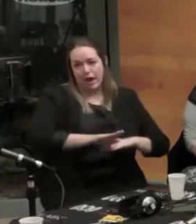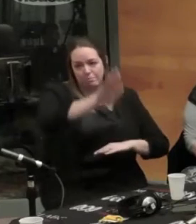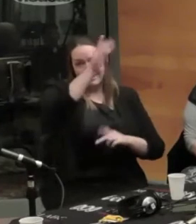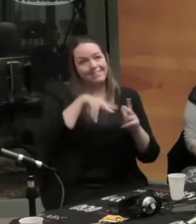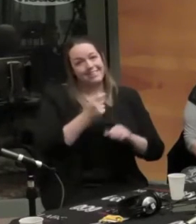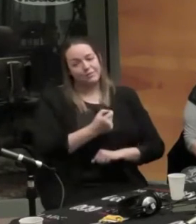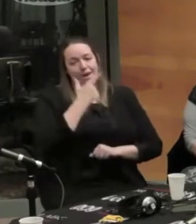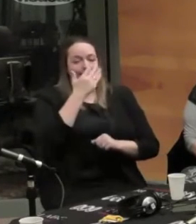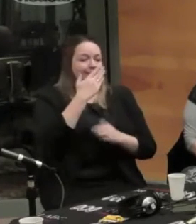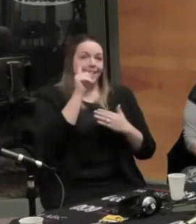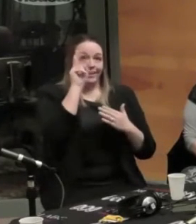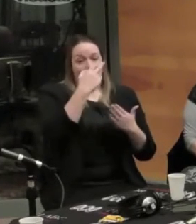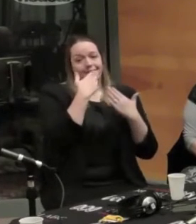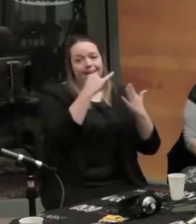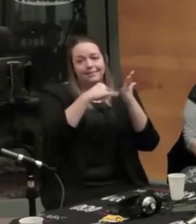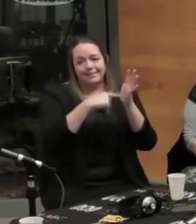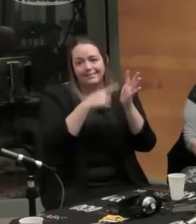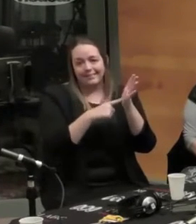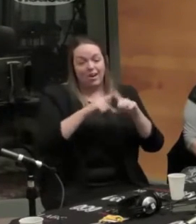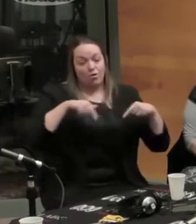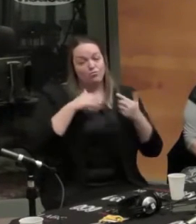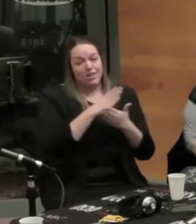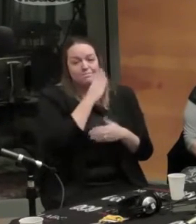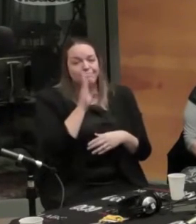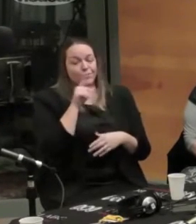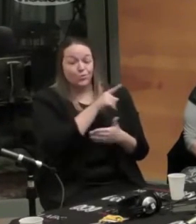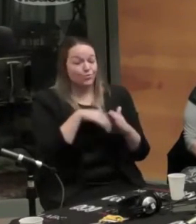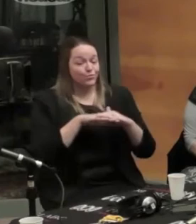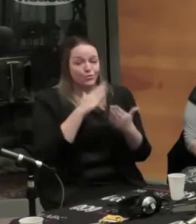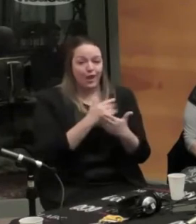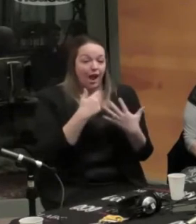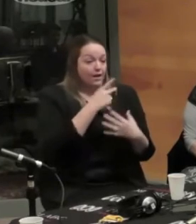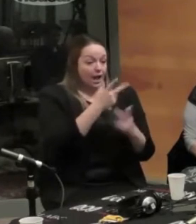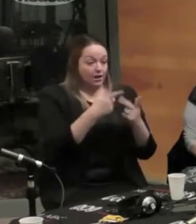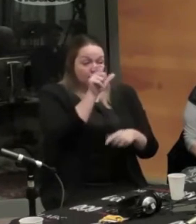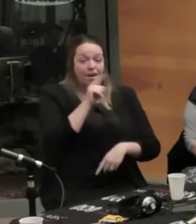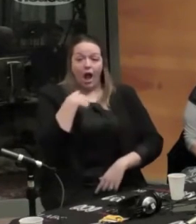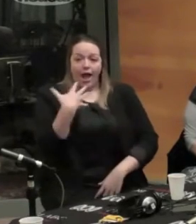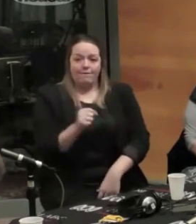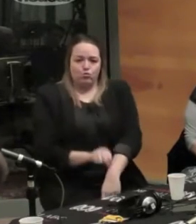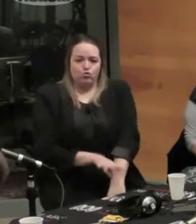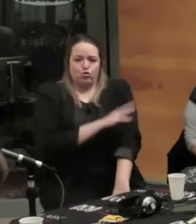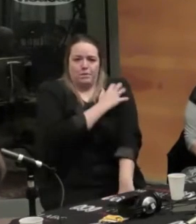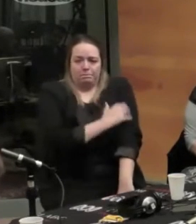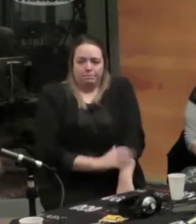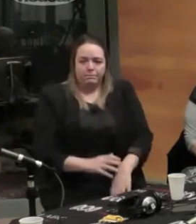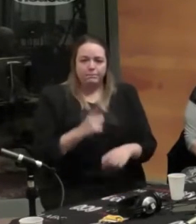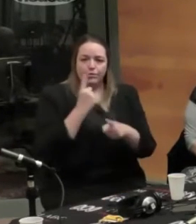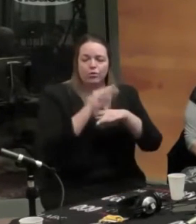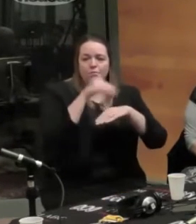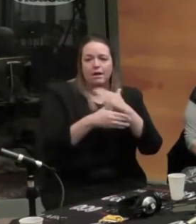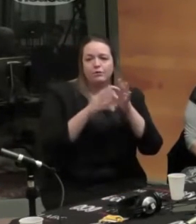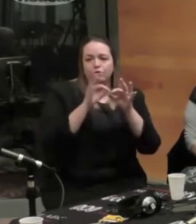you again. And boy, you are missed. That's absolutely true. I've got goosebumps watching how proficient your